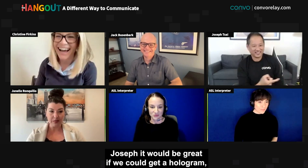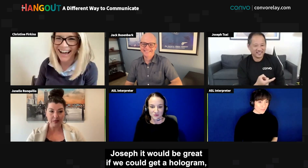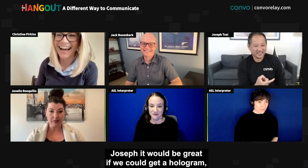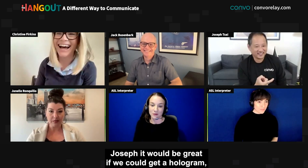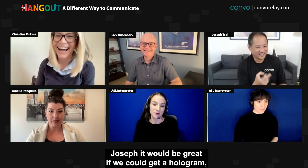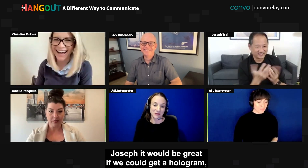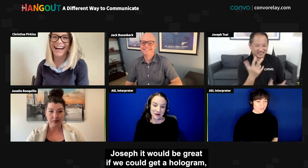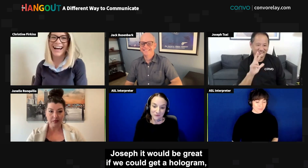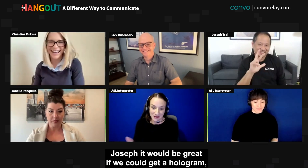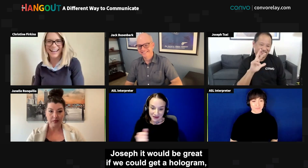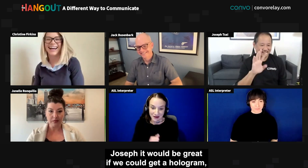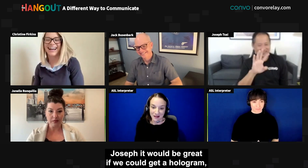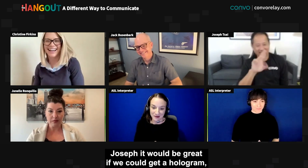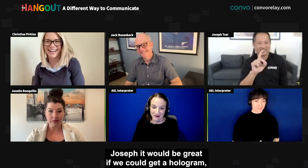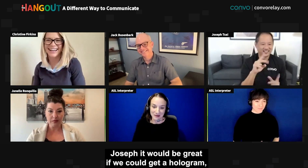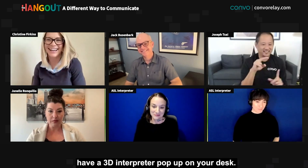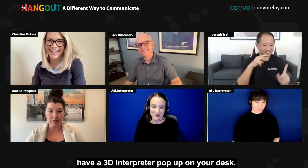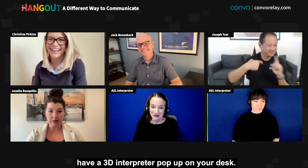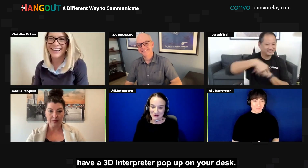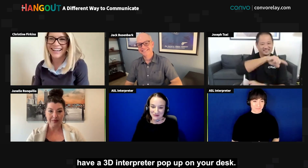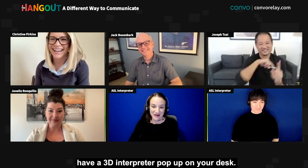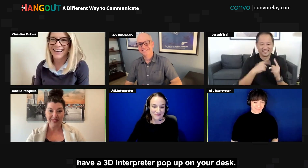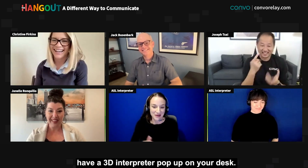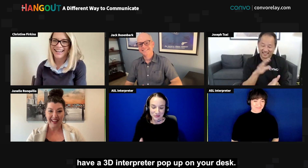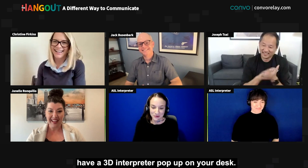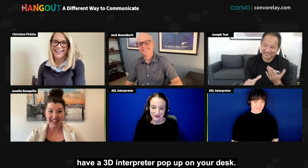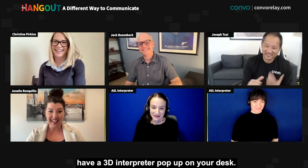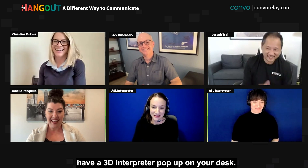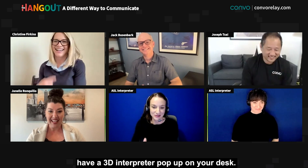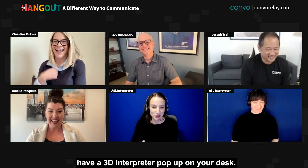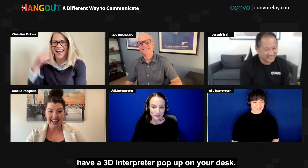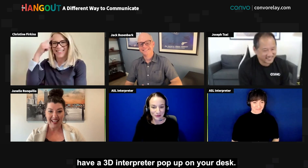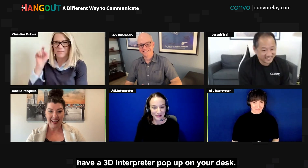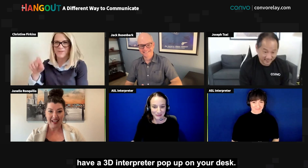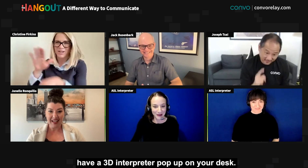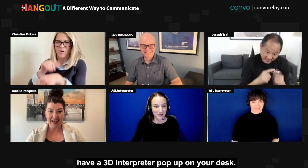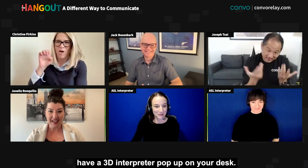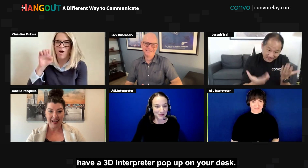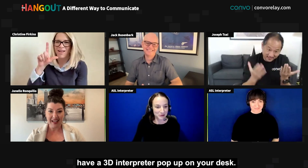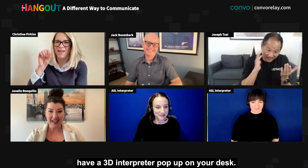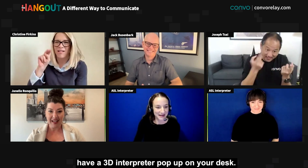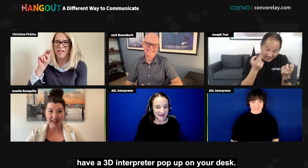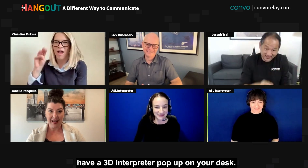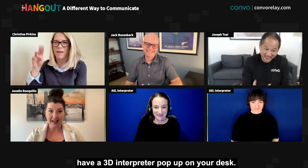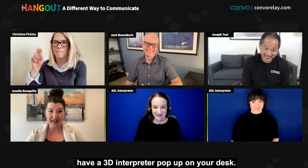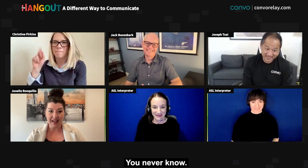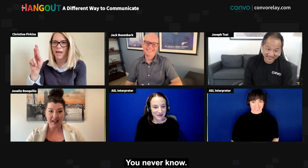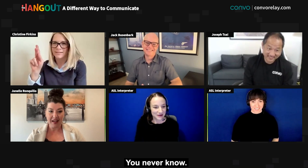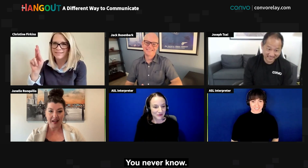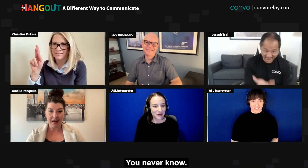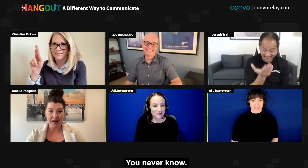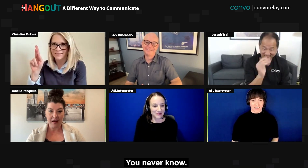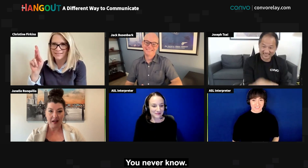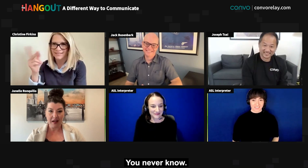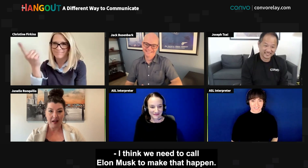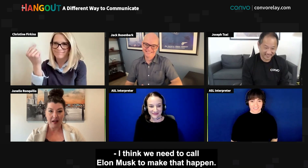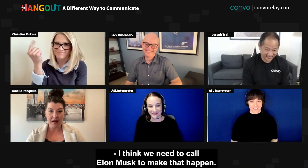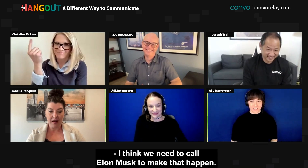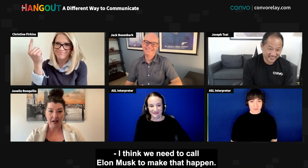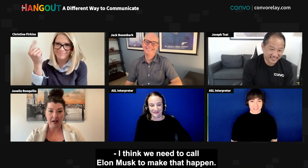Joseph saying, well, it'd be great if we could get a hologram, have that 3D interpreter pop up on your desk. You never know. I think we need to